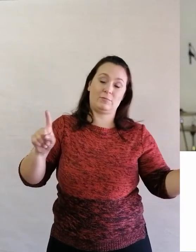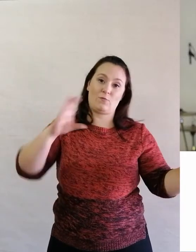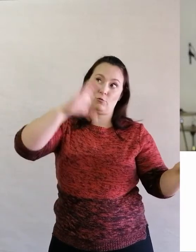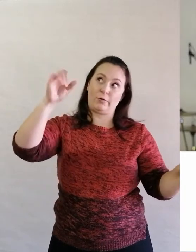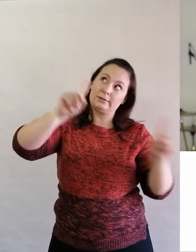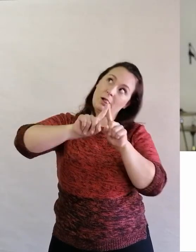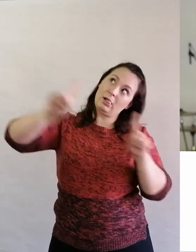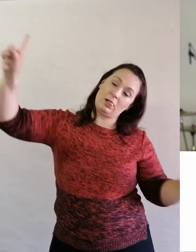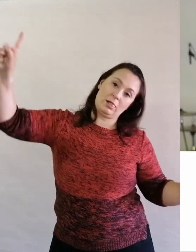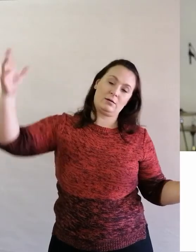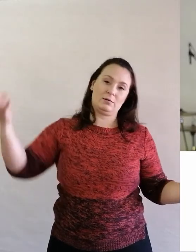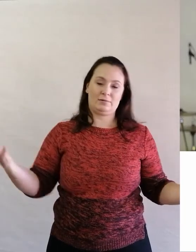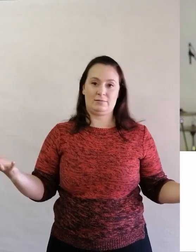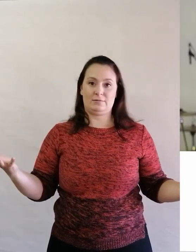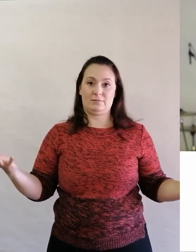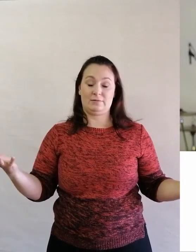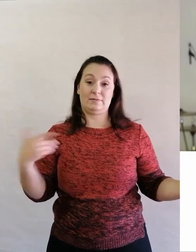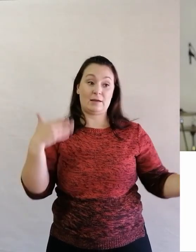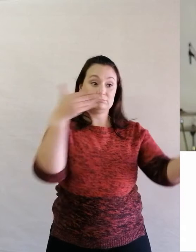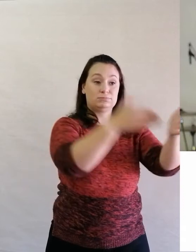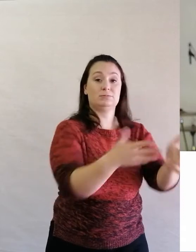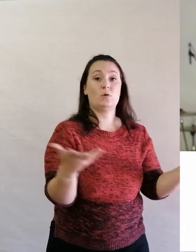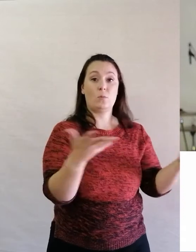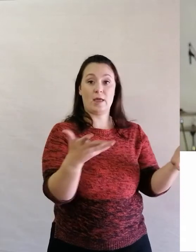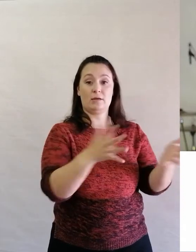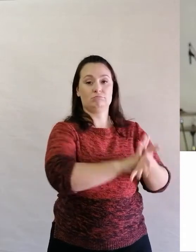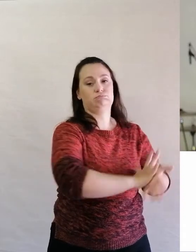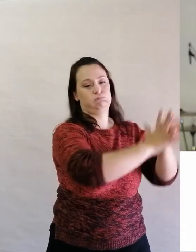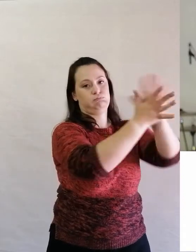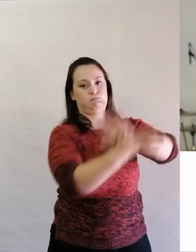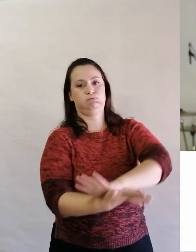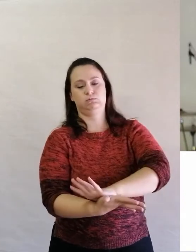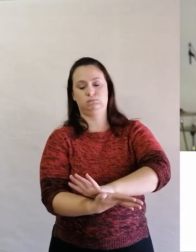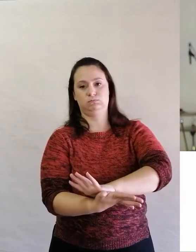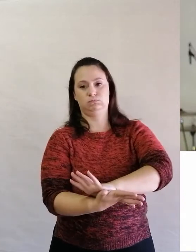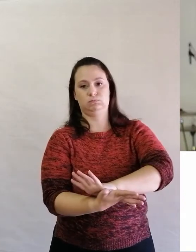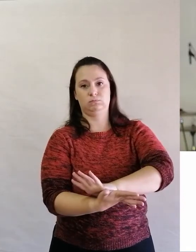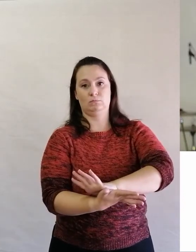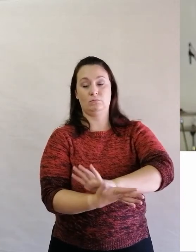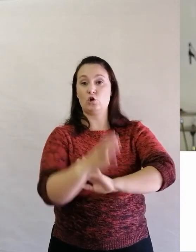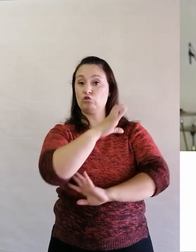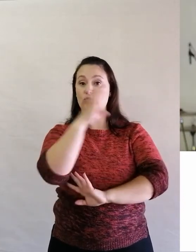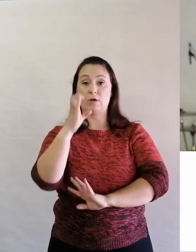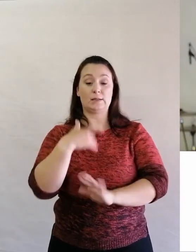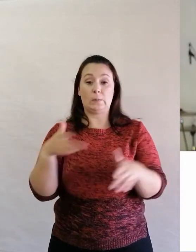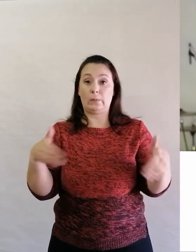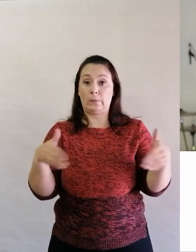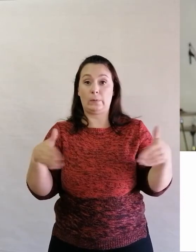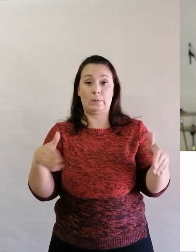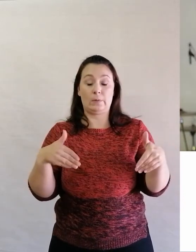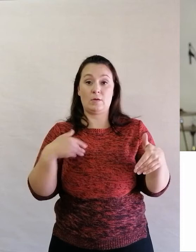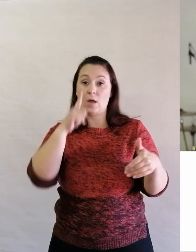in a road that is kind of eventually going to lead to major destruction. And so without Christ, we cannot face